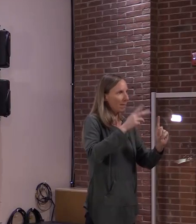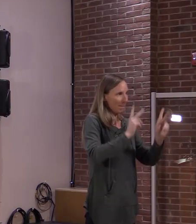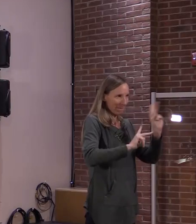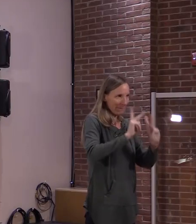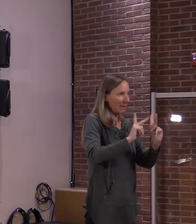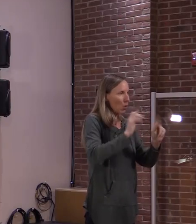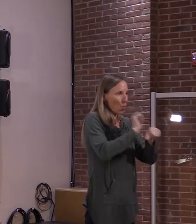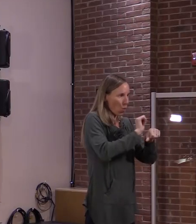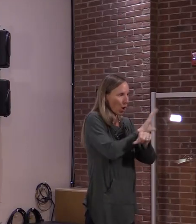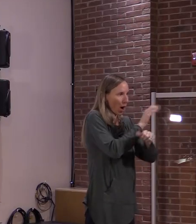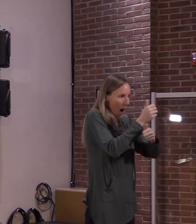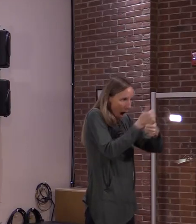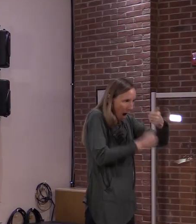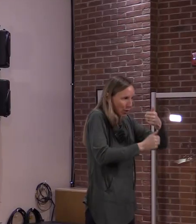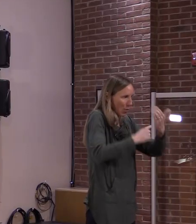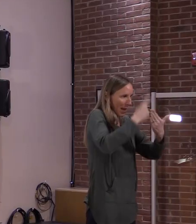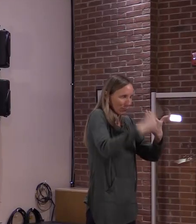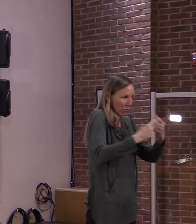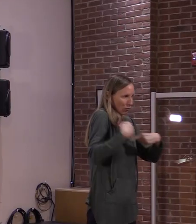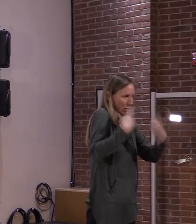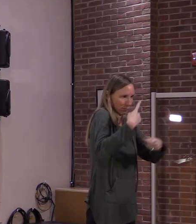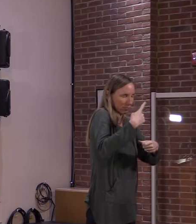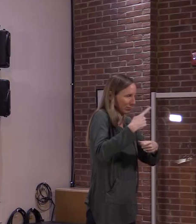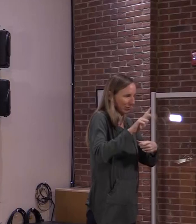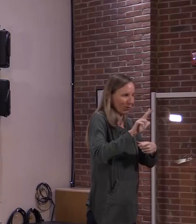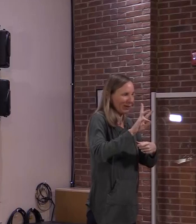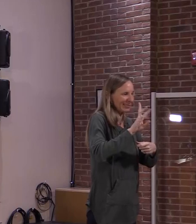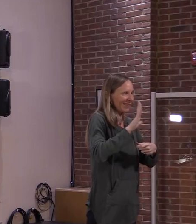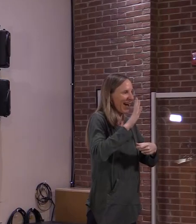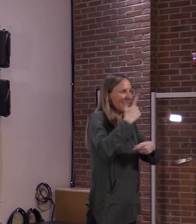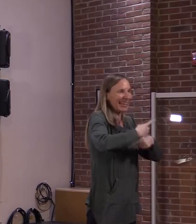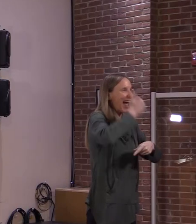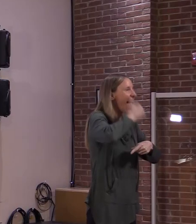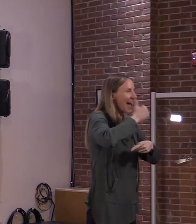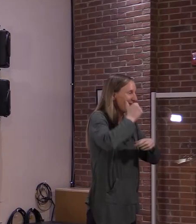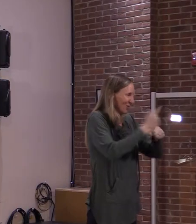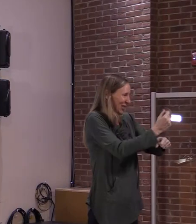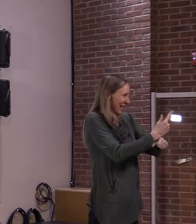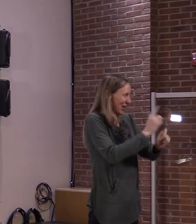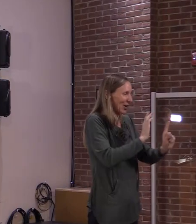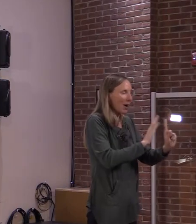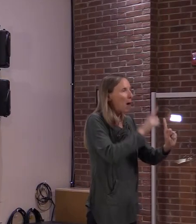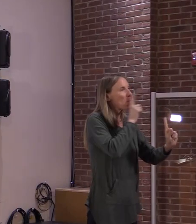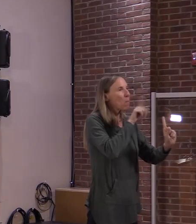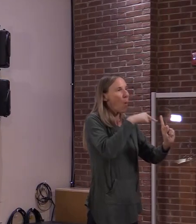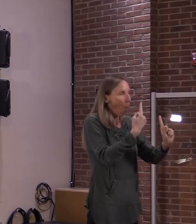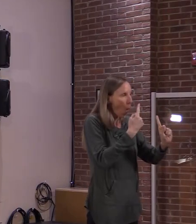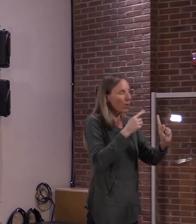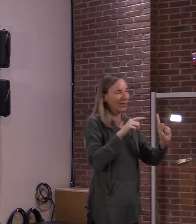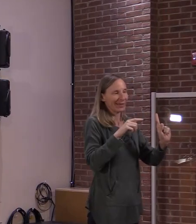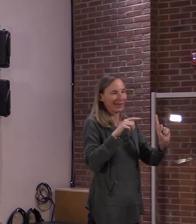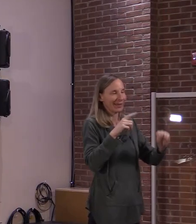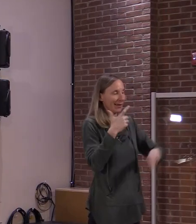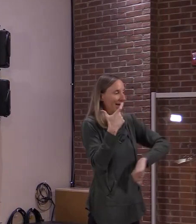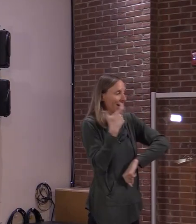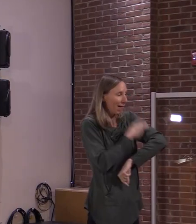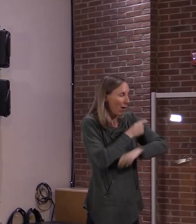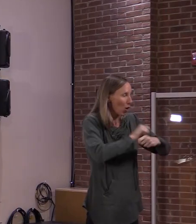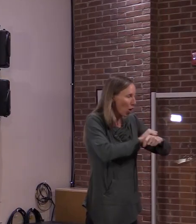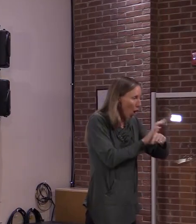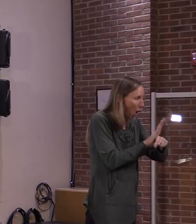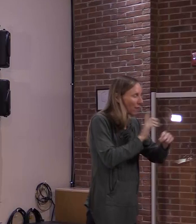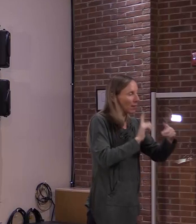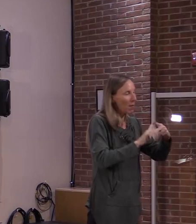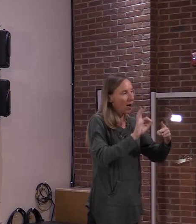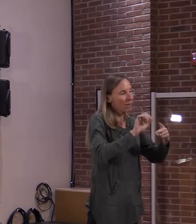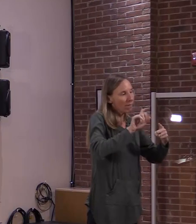365 days a year, with regard to all vaccines, not just this one. So that's going to remain